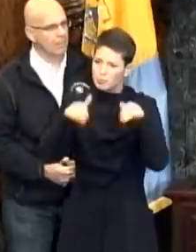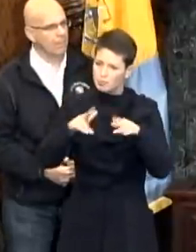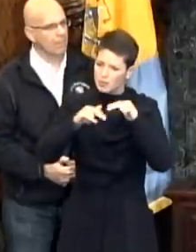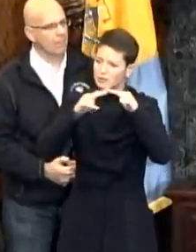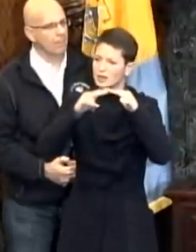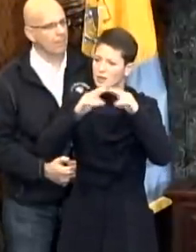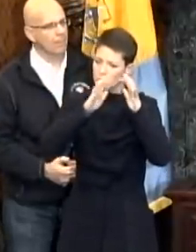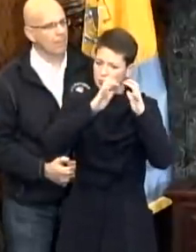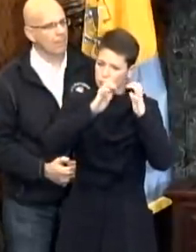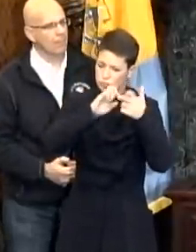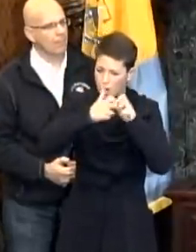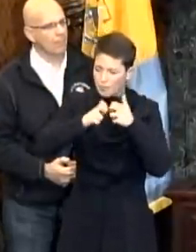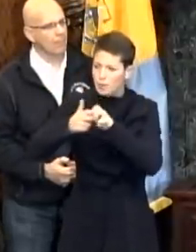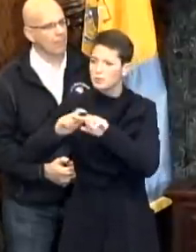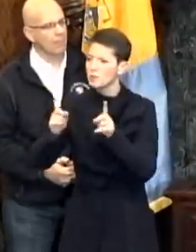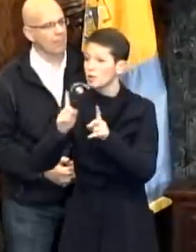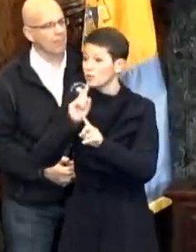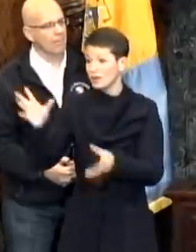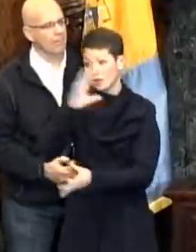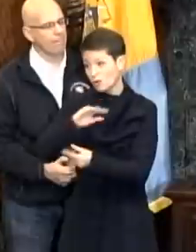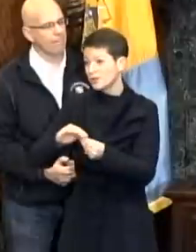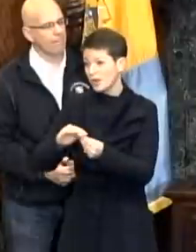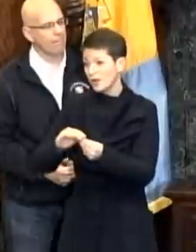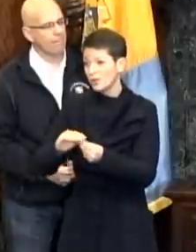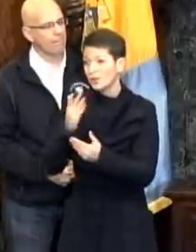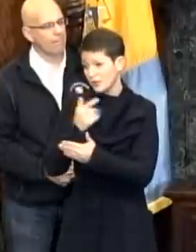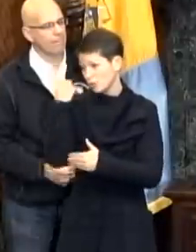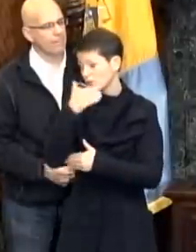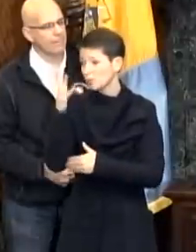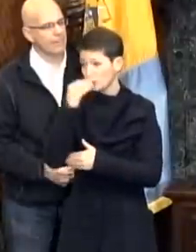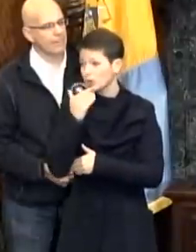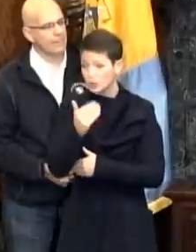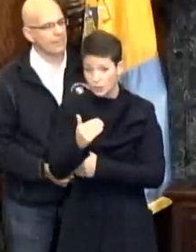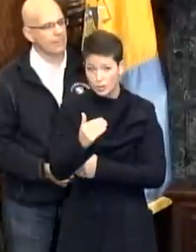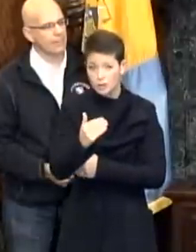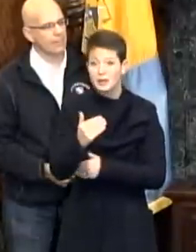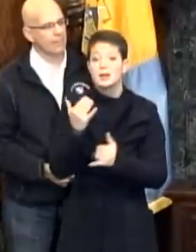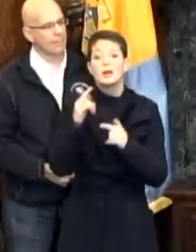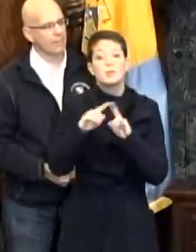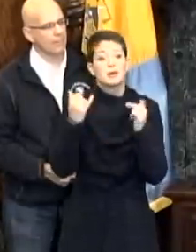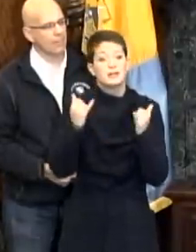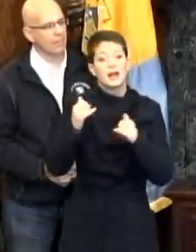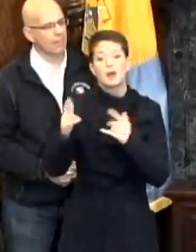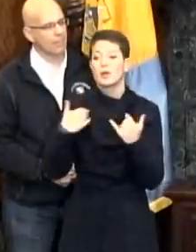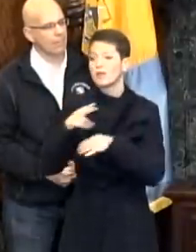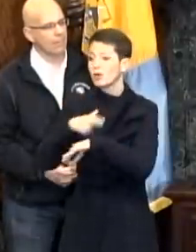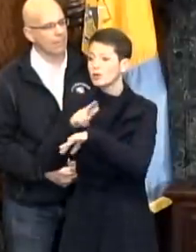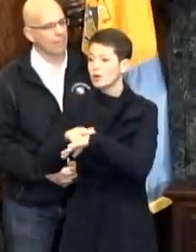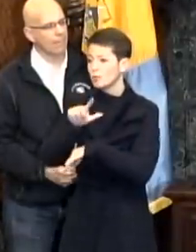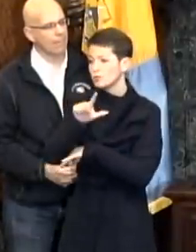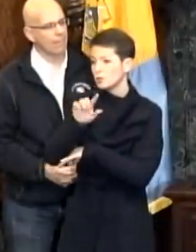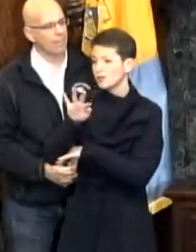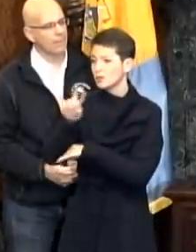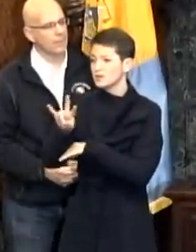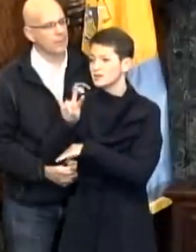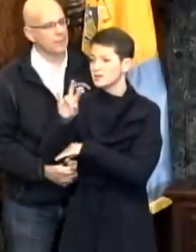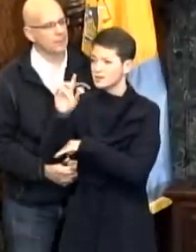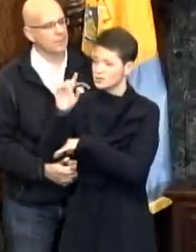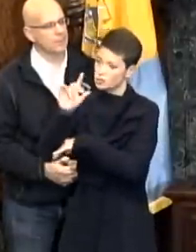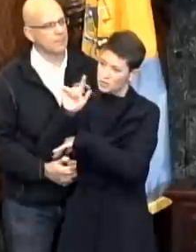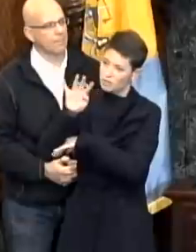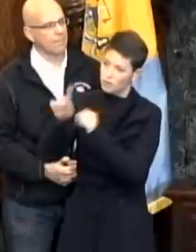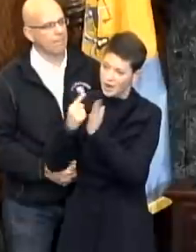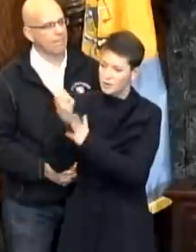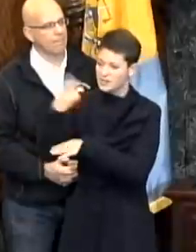power lines, but all in all, things are looking very good. So we've now transitioned back to our normal 24/7 watch desk.